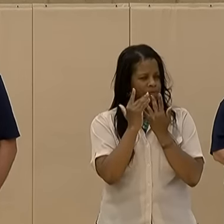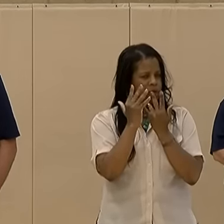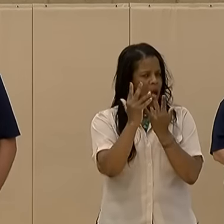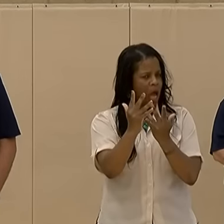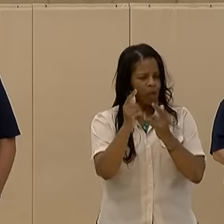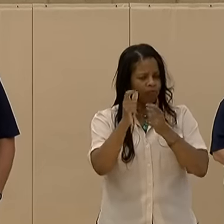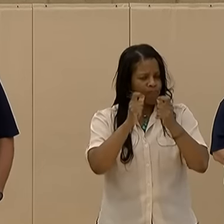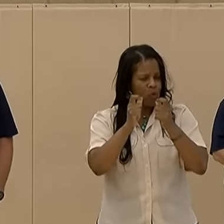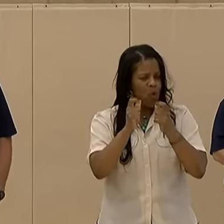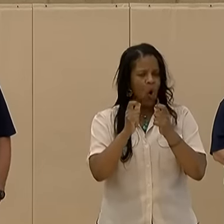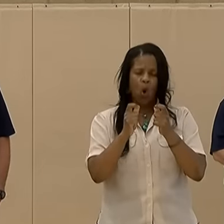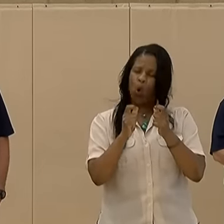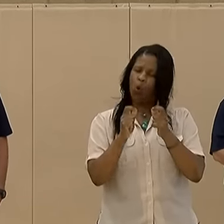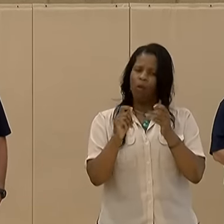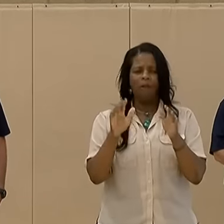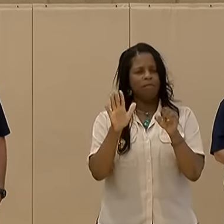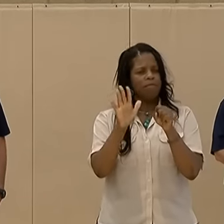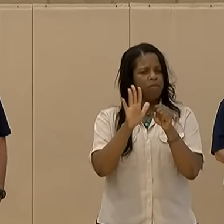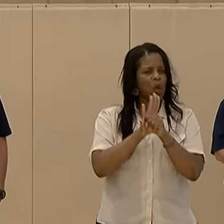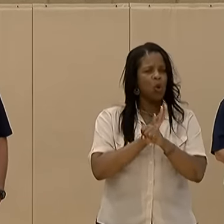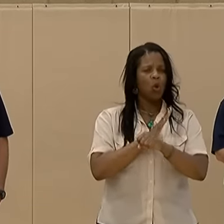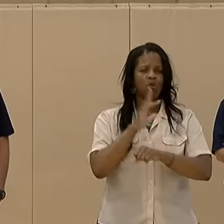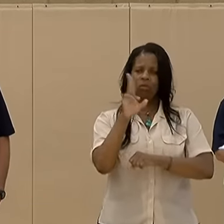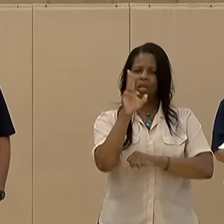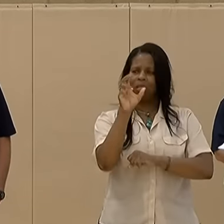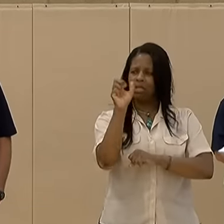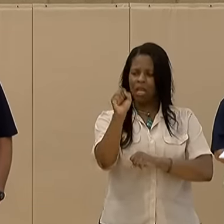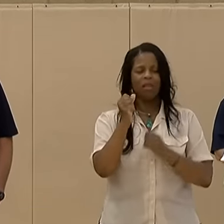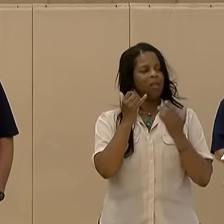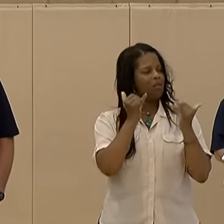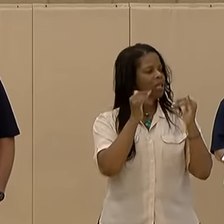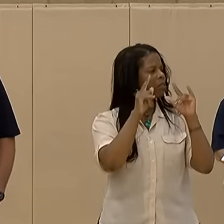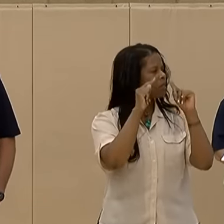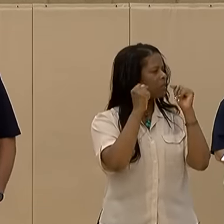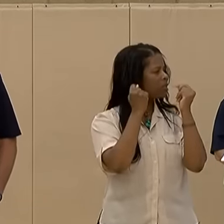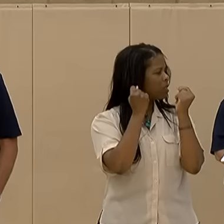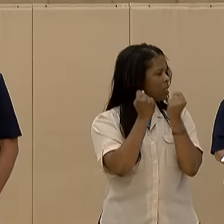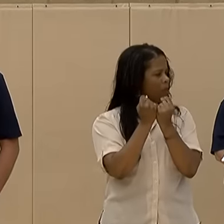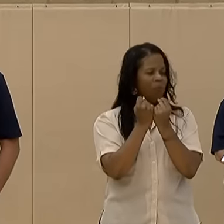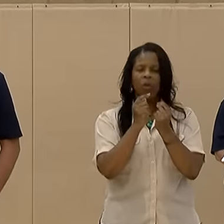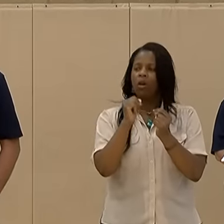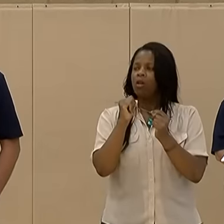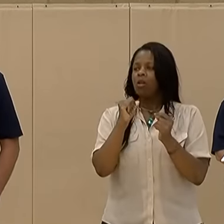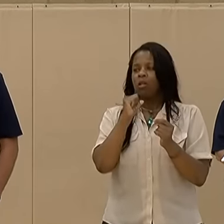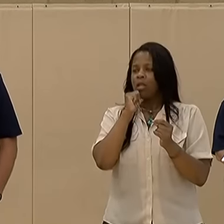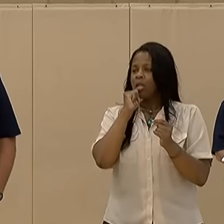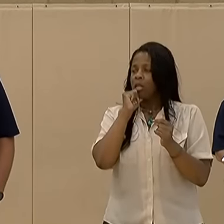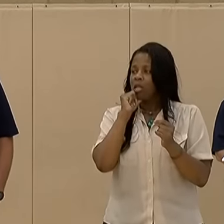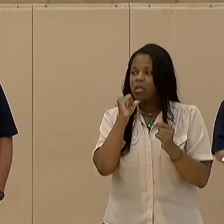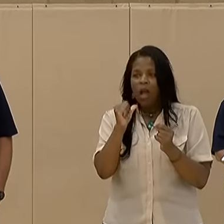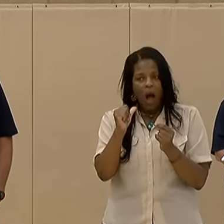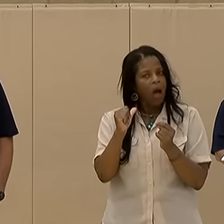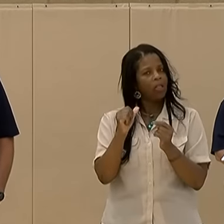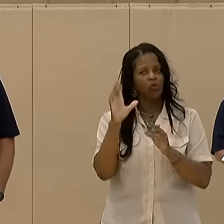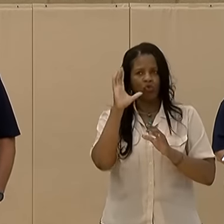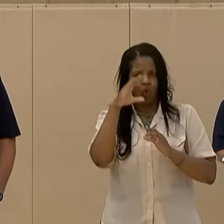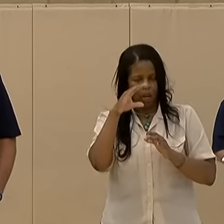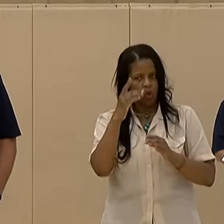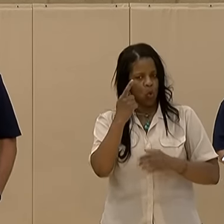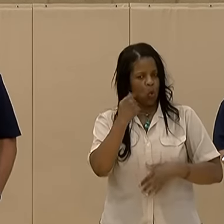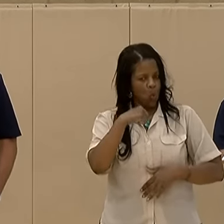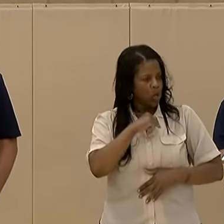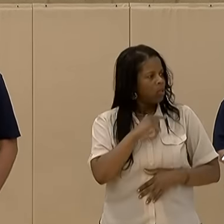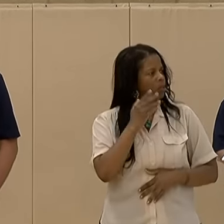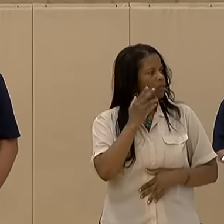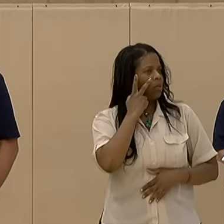country. And this incident management team, it's not uncommon to see anywhere from 2 to 5